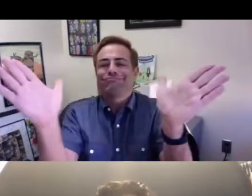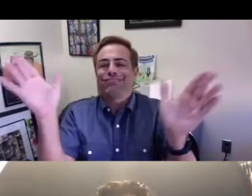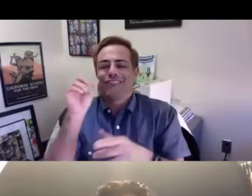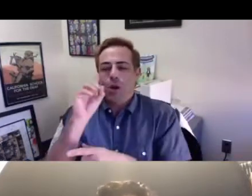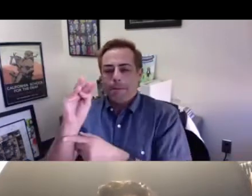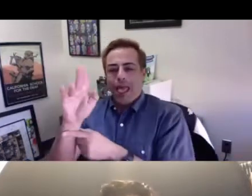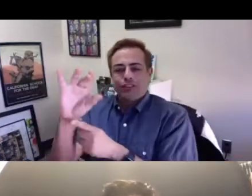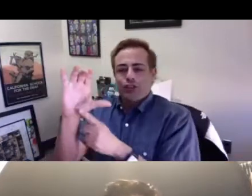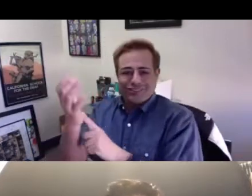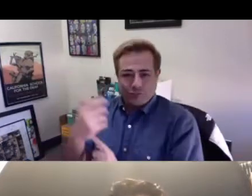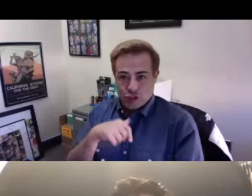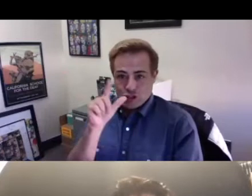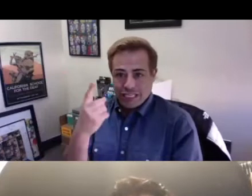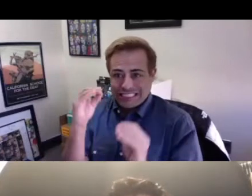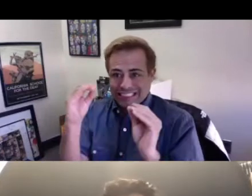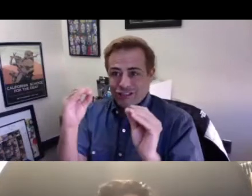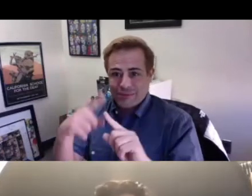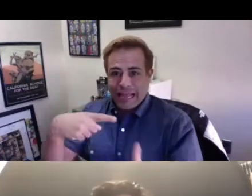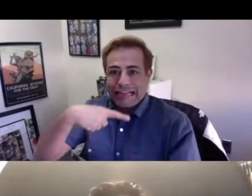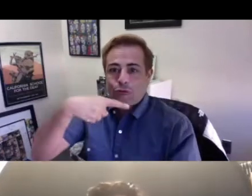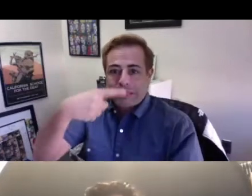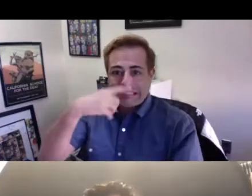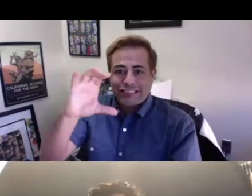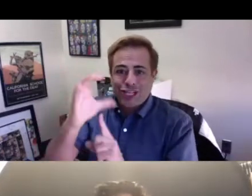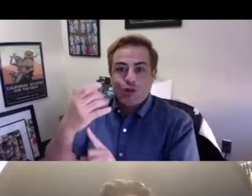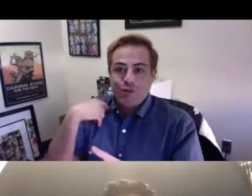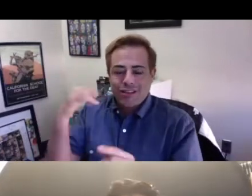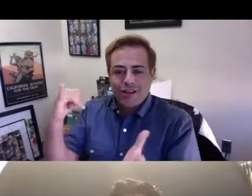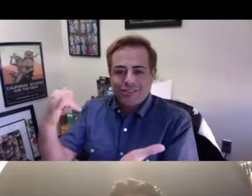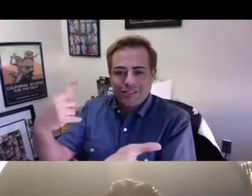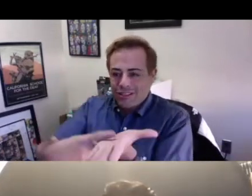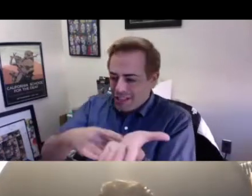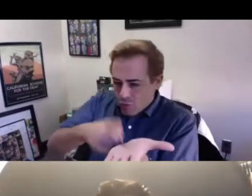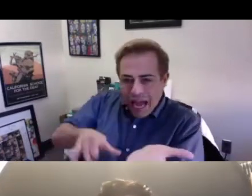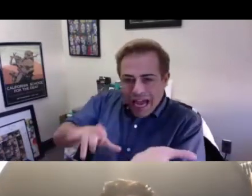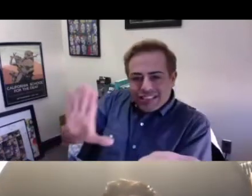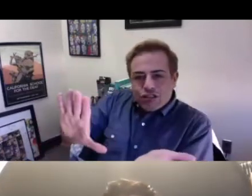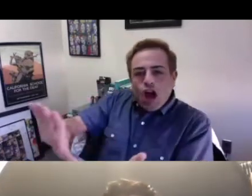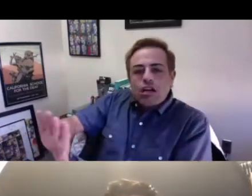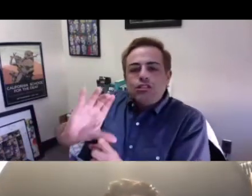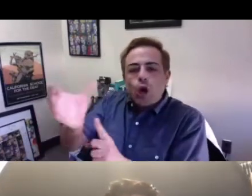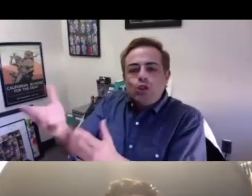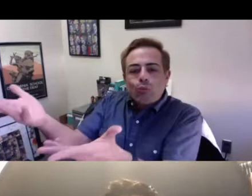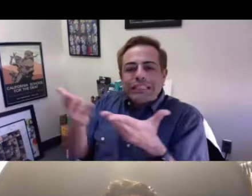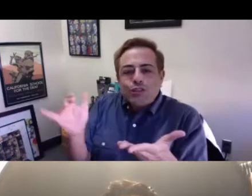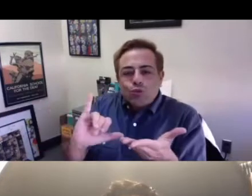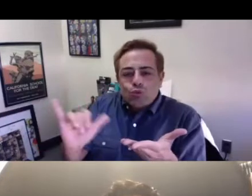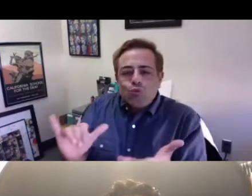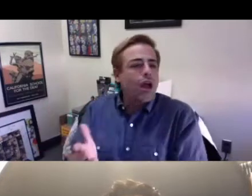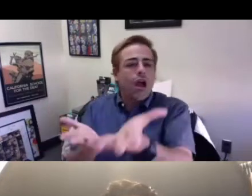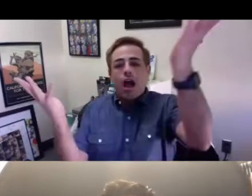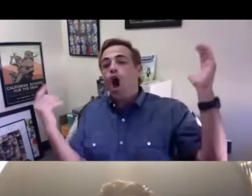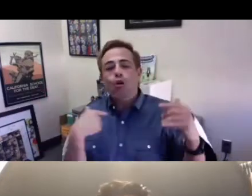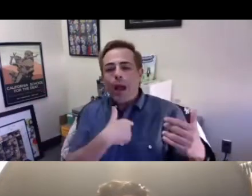you know, deaf culture, hearing culture, spoken language, sign language. So now we've